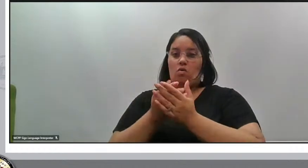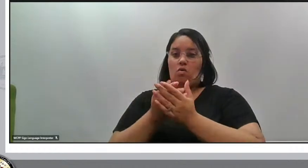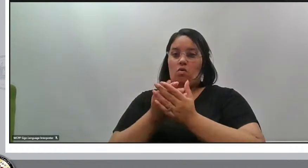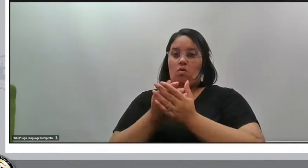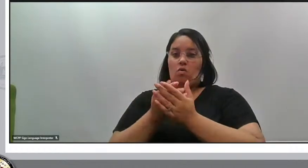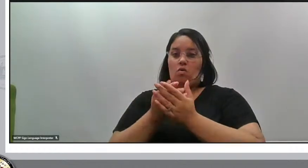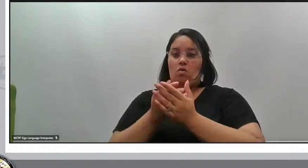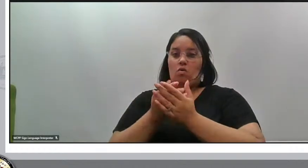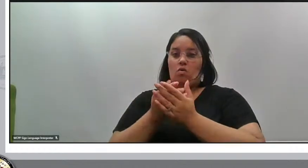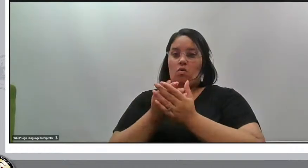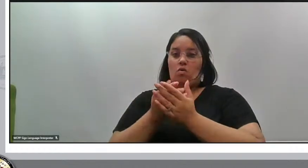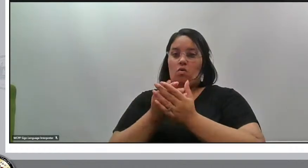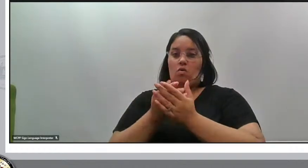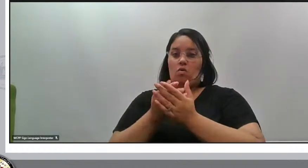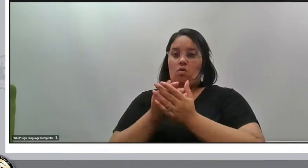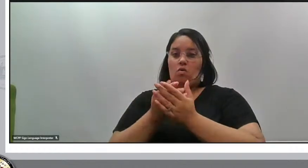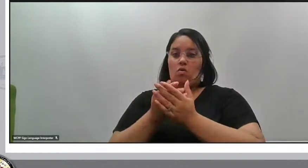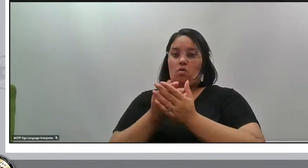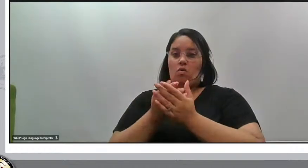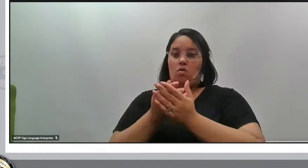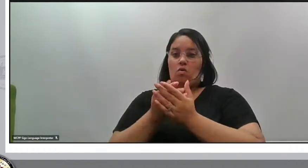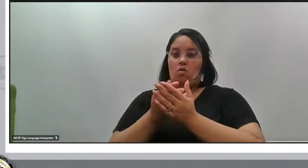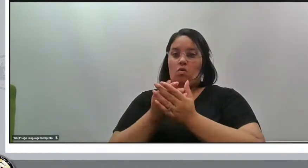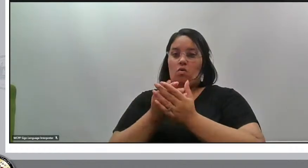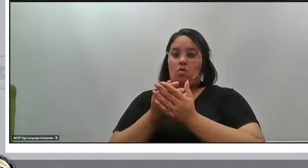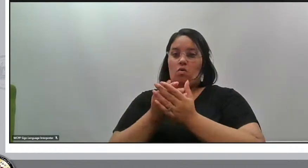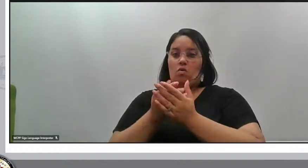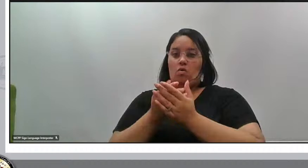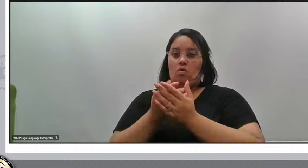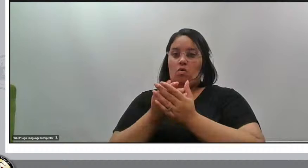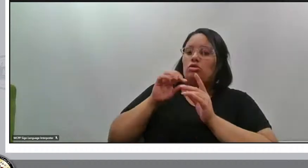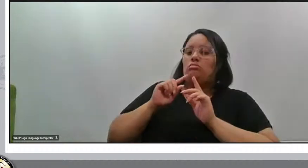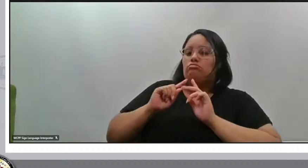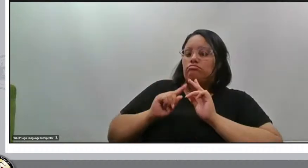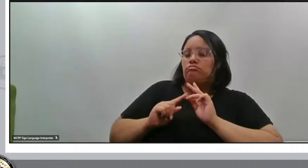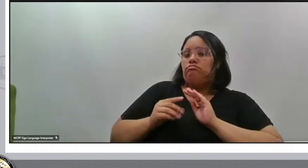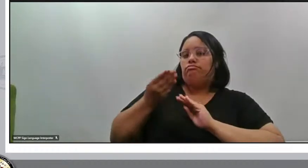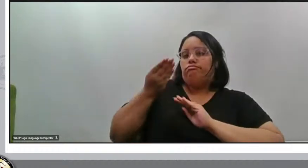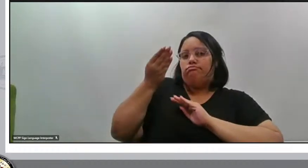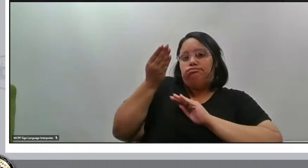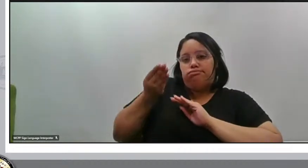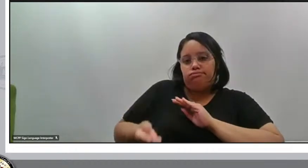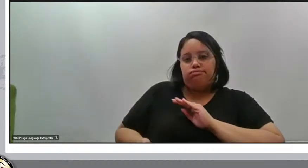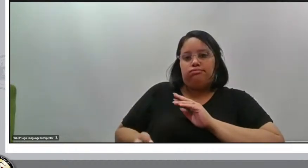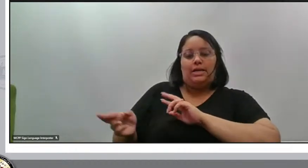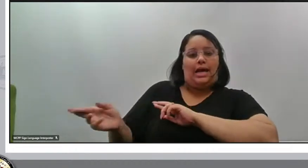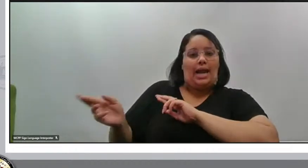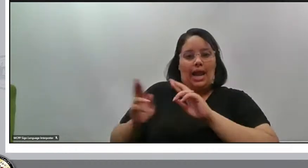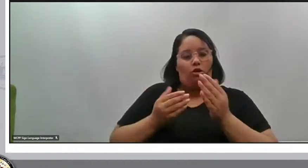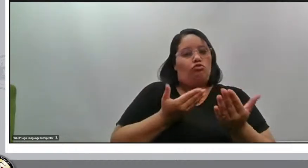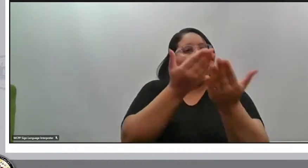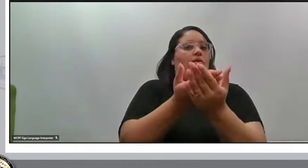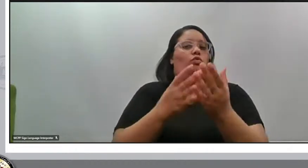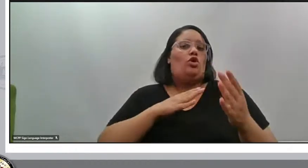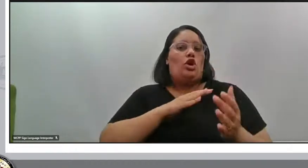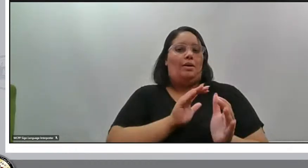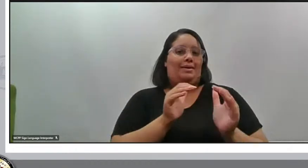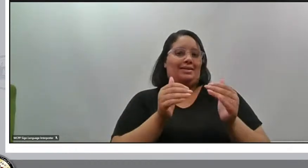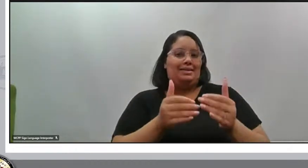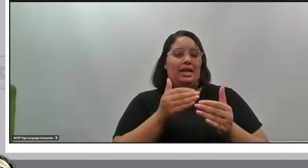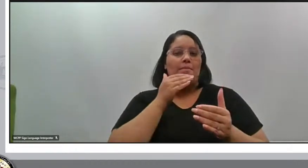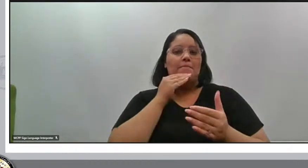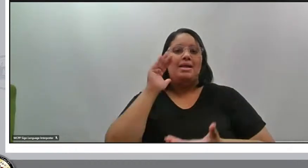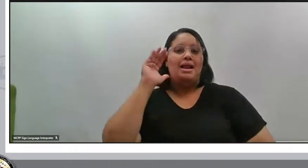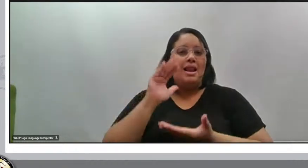all the stakeholders and the information on specialists, etc., is ready to be handed to the committee, to cut down on